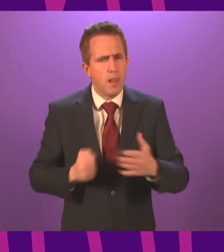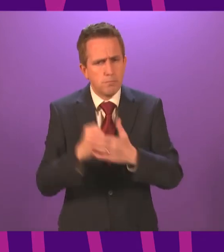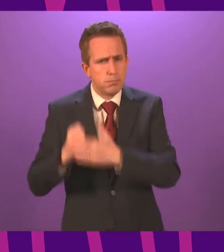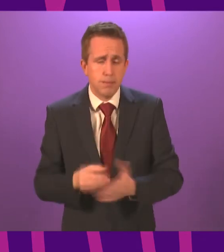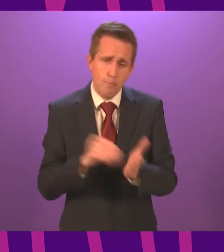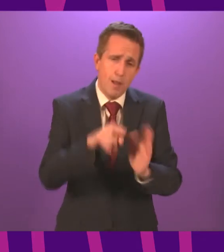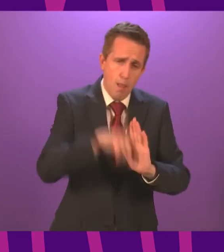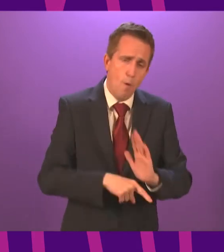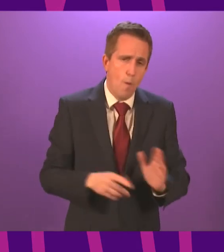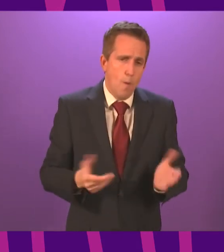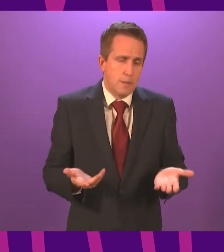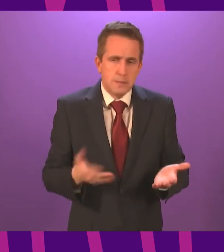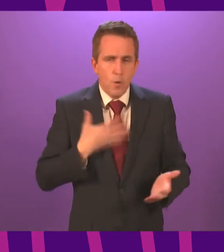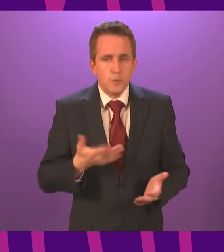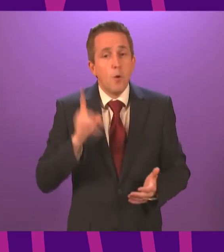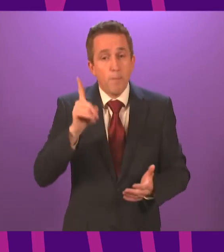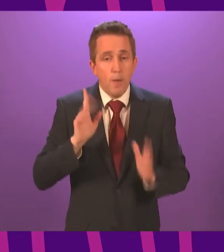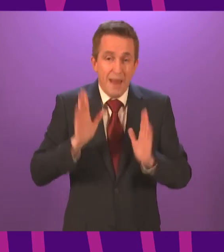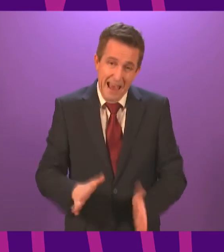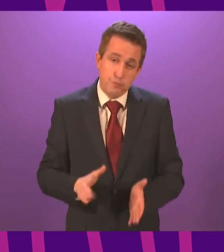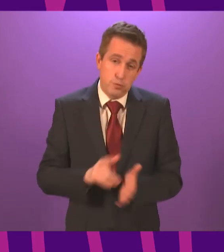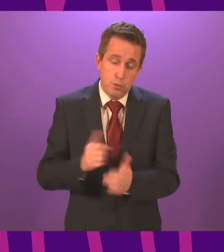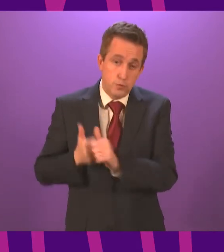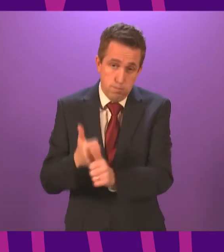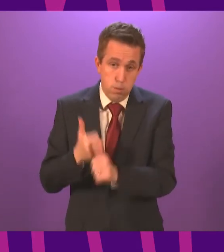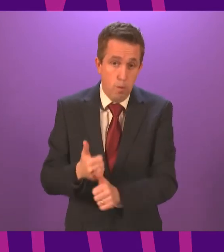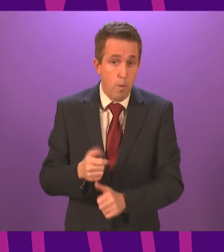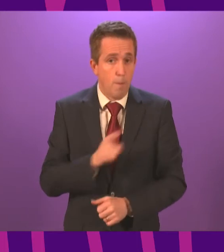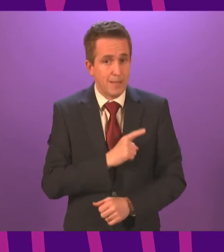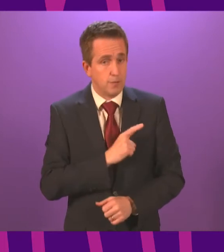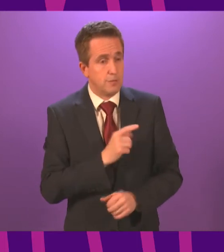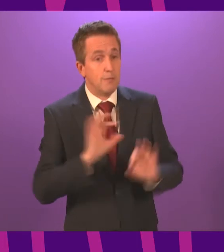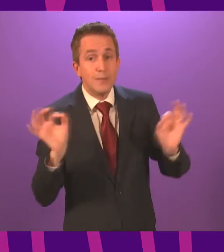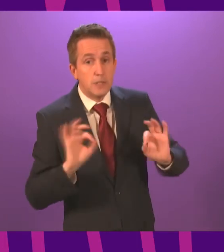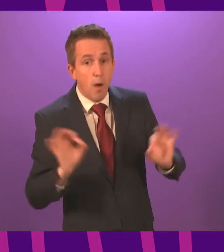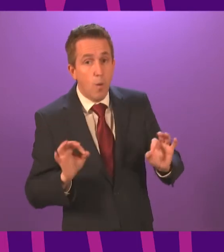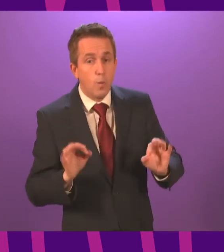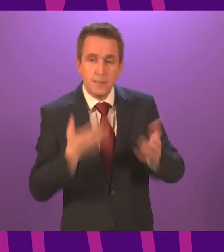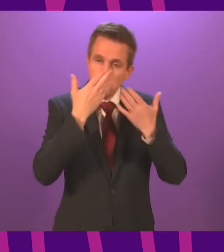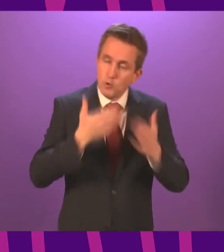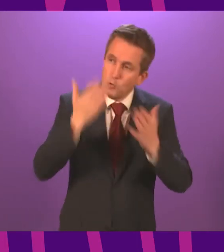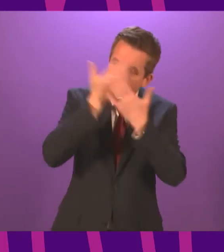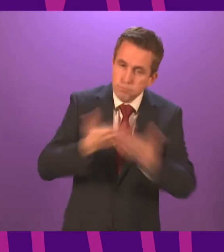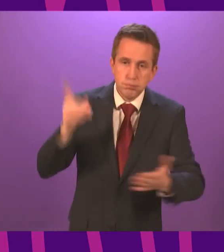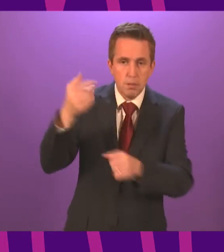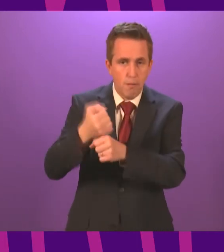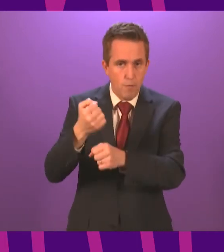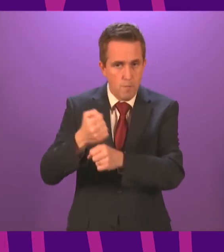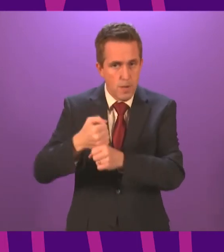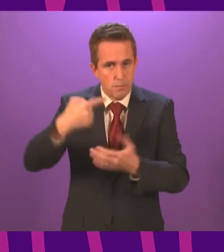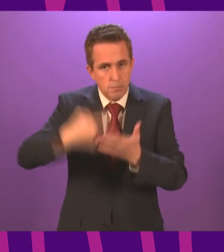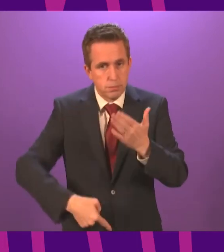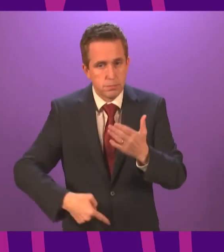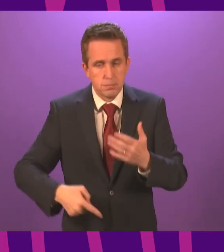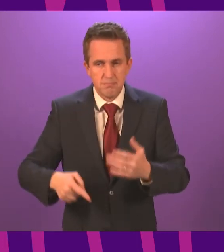if we don't vote for them today, it sends a signal to the public that they shouldn't follow the existing guidance on travel. I don't think Willie Rennie or Alec